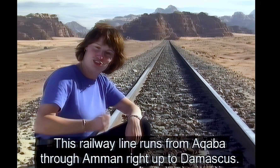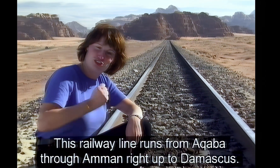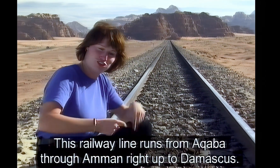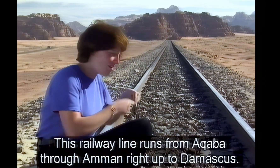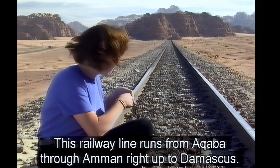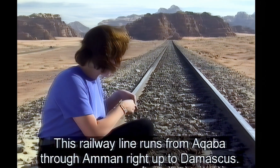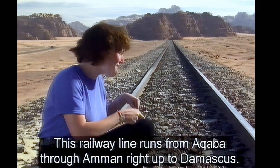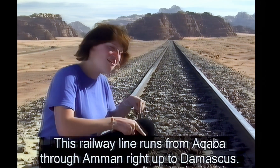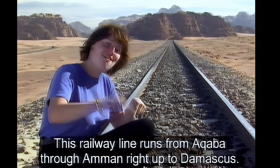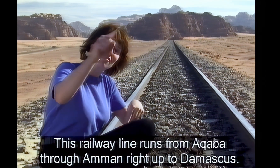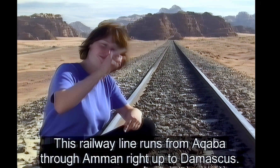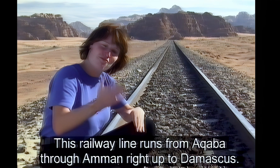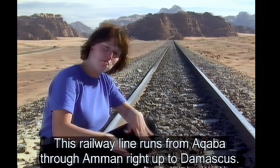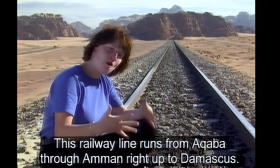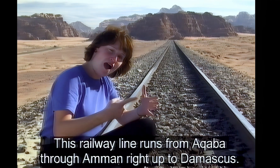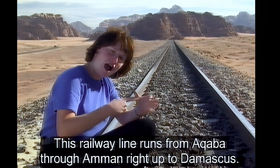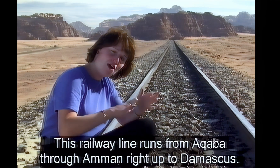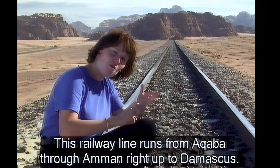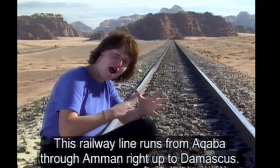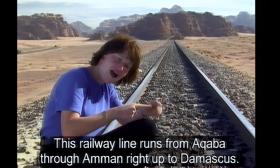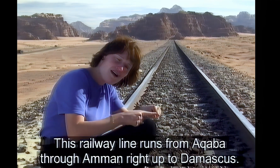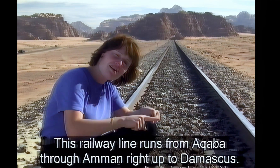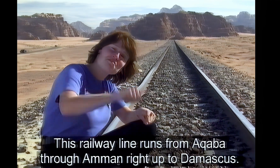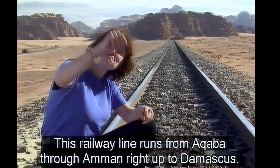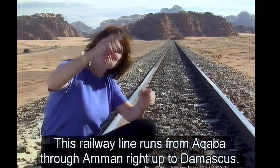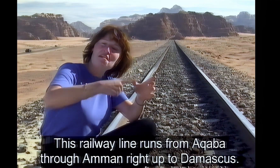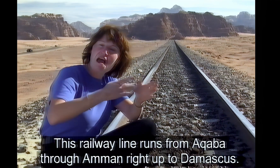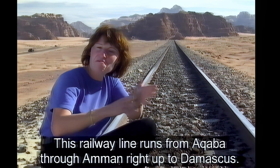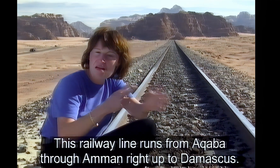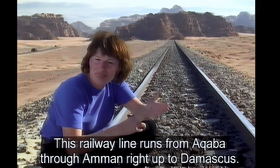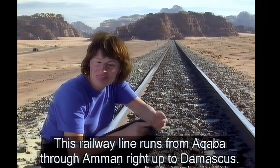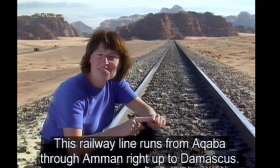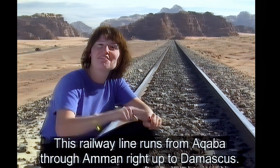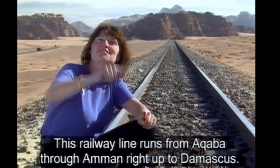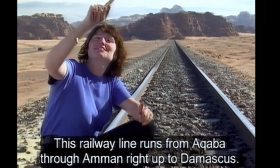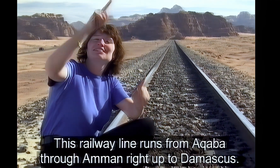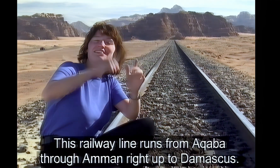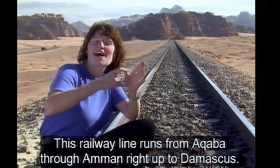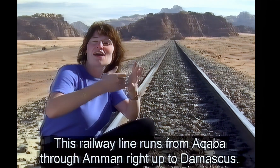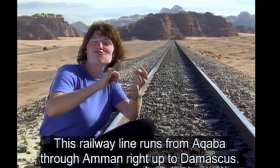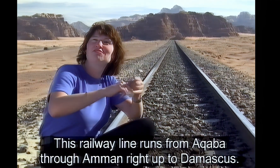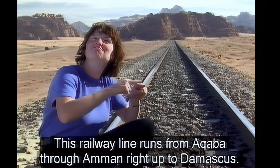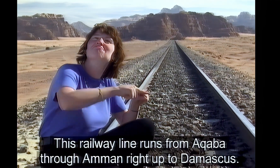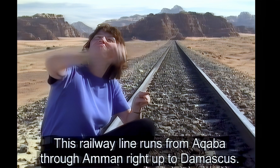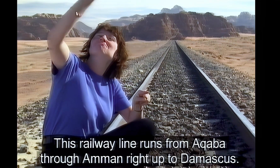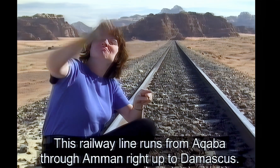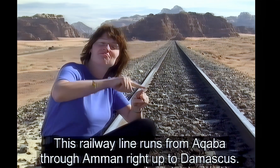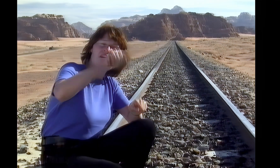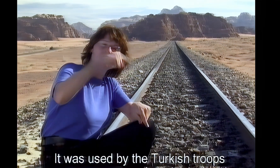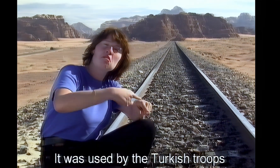This railway line runs from Aqaba, through Amman, and right up to Damascus. It